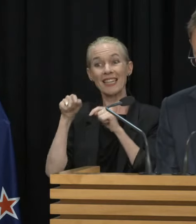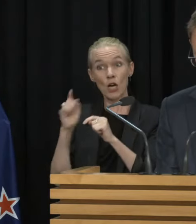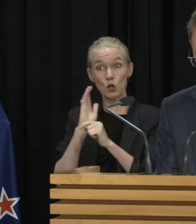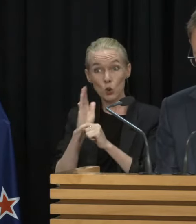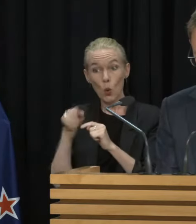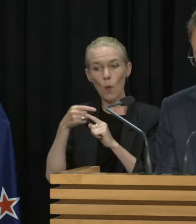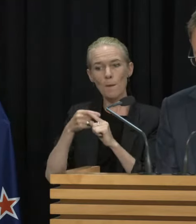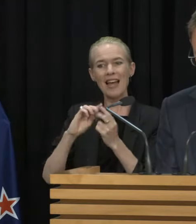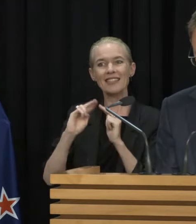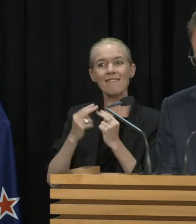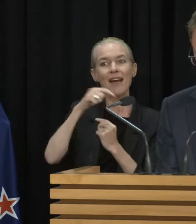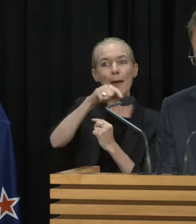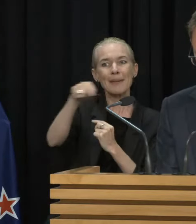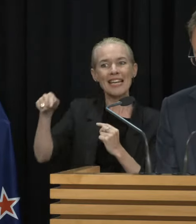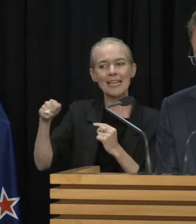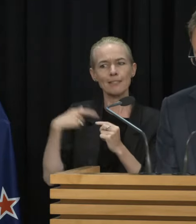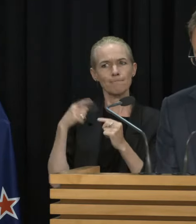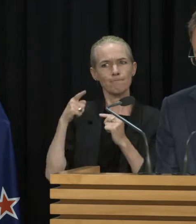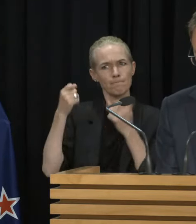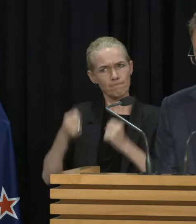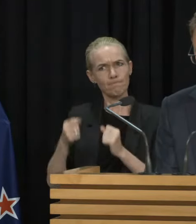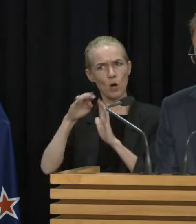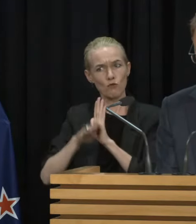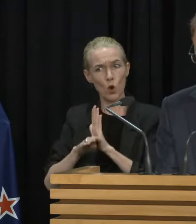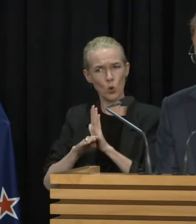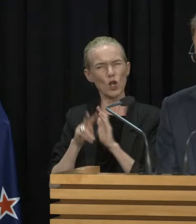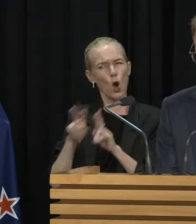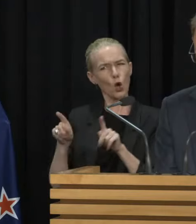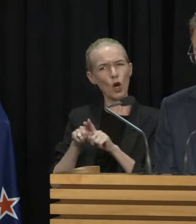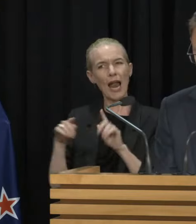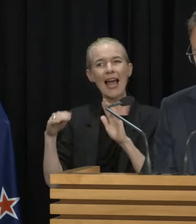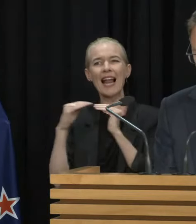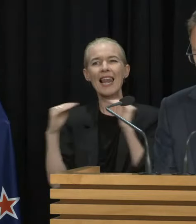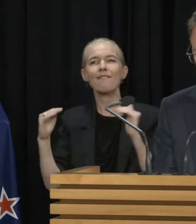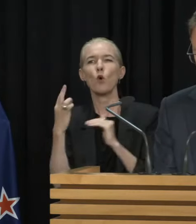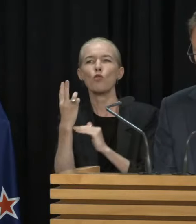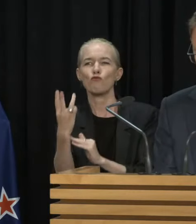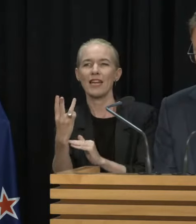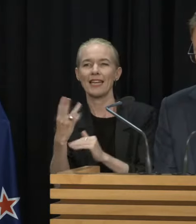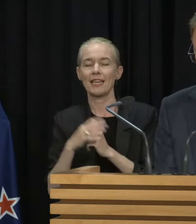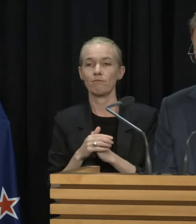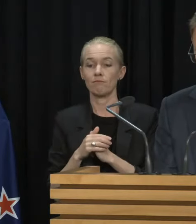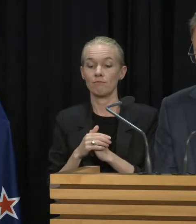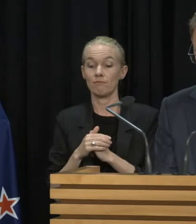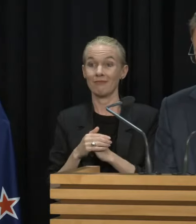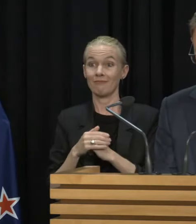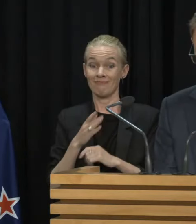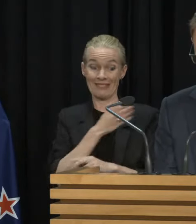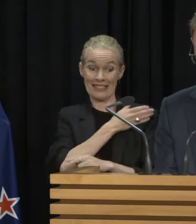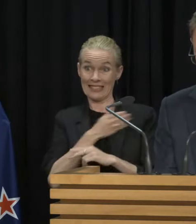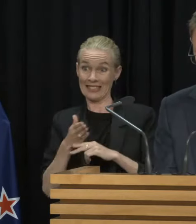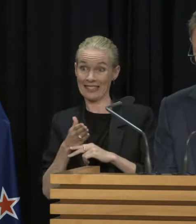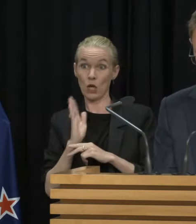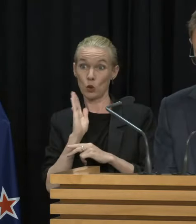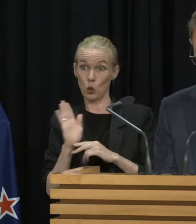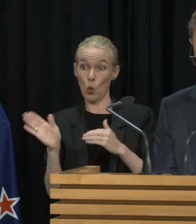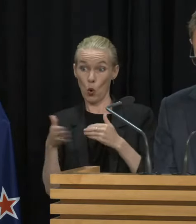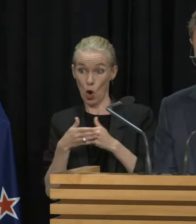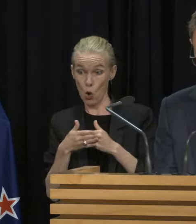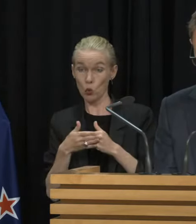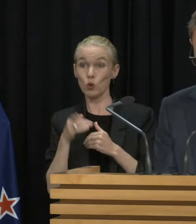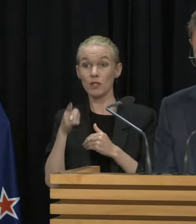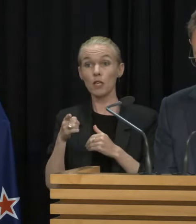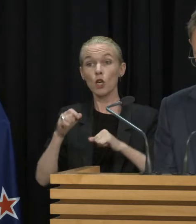more akin to level 3. The school has remained closed up until yesterday, and all of the students and the teachers were required